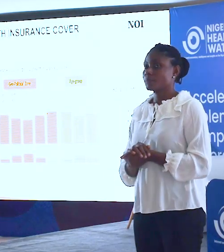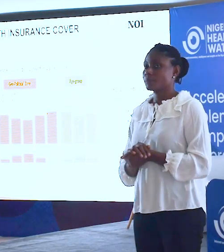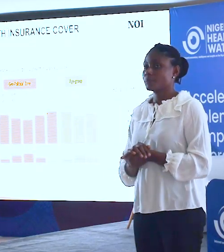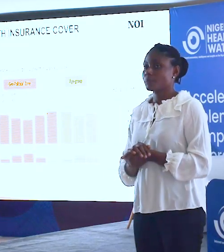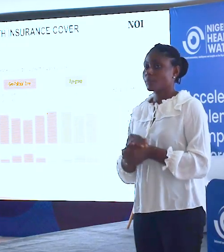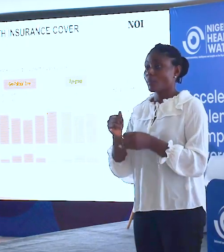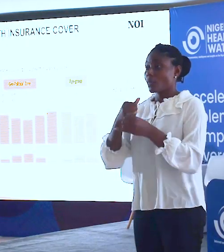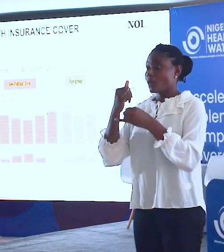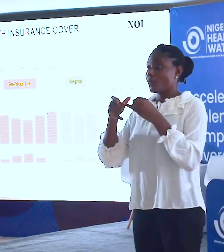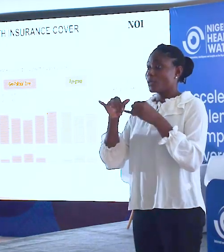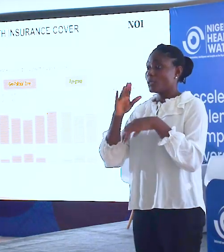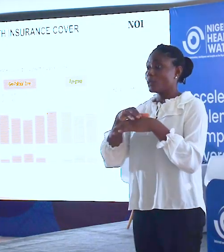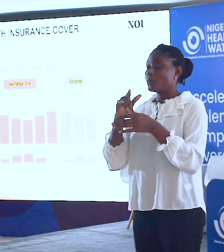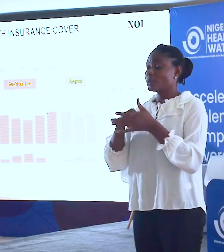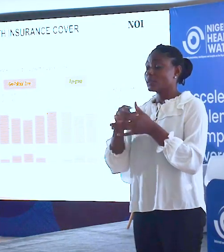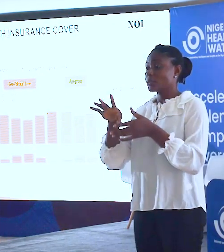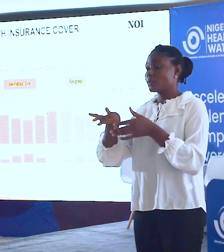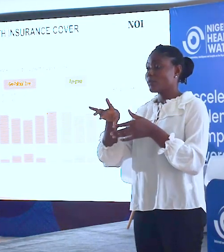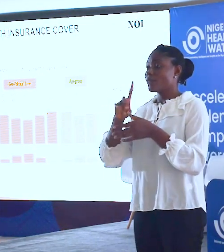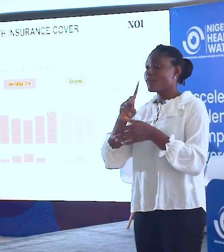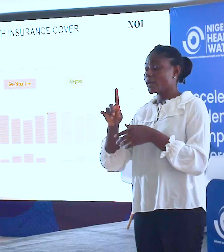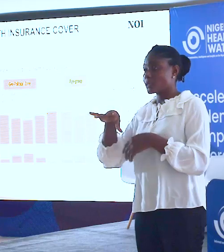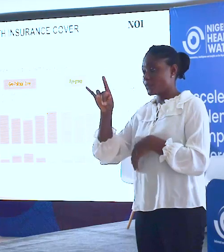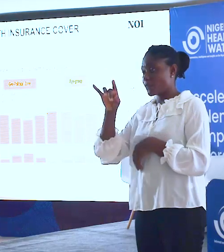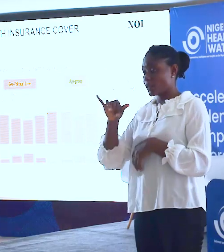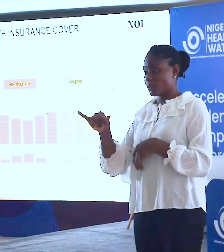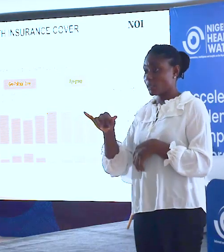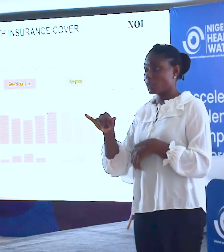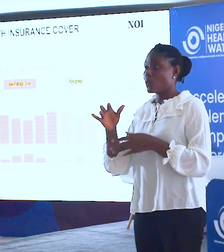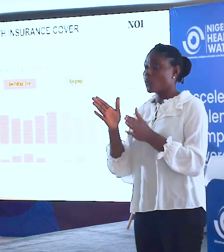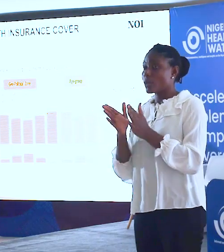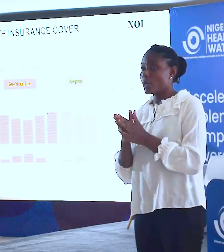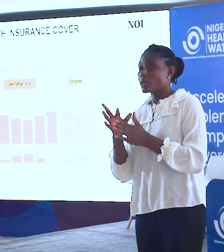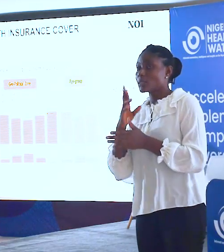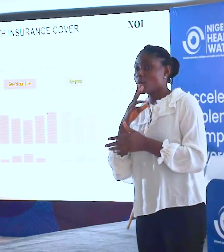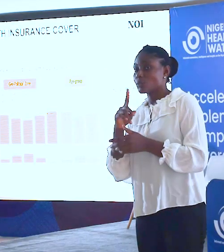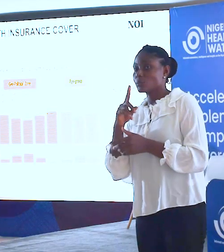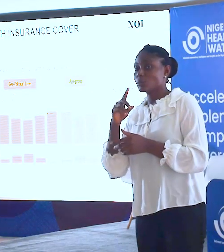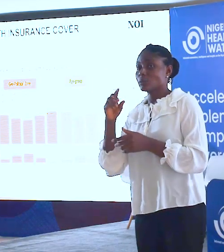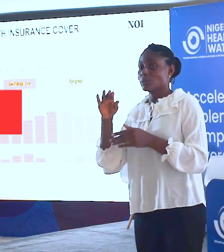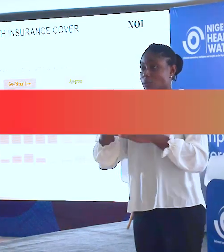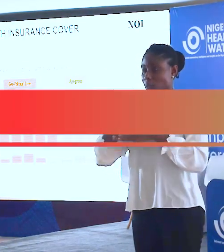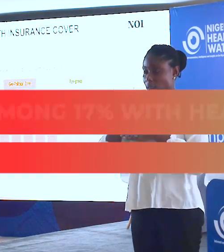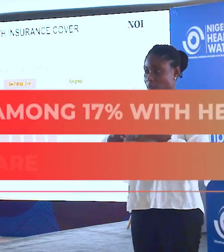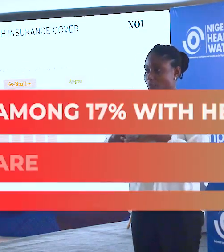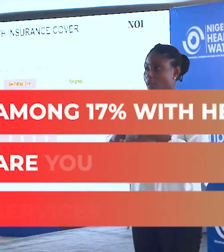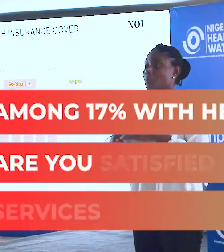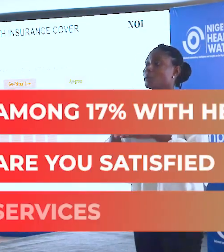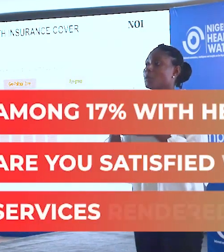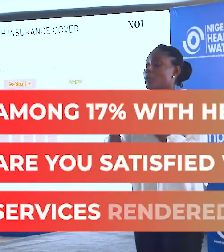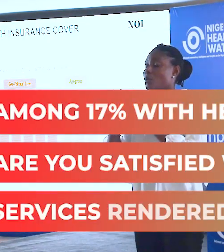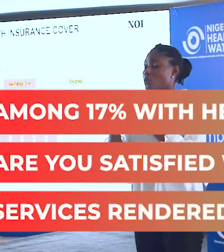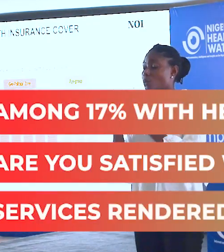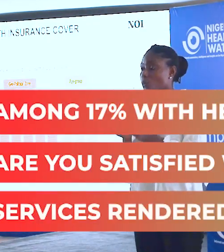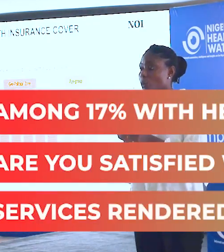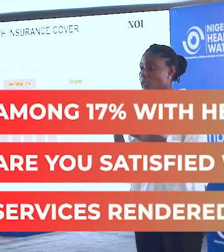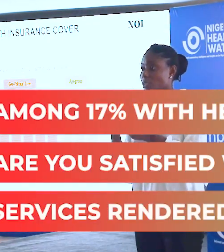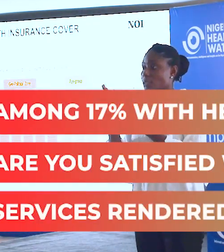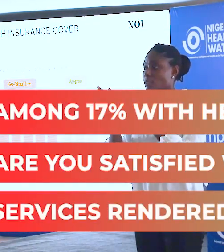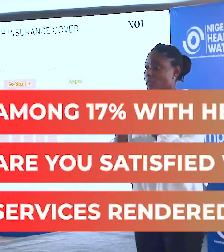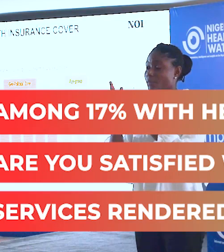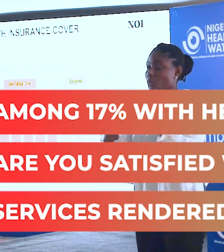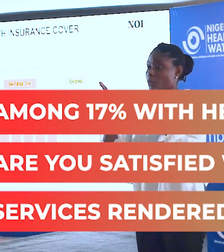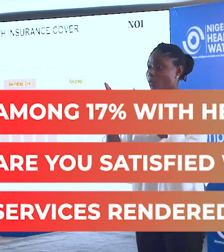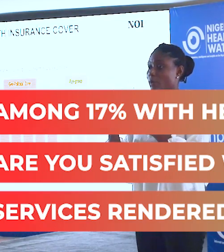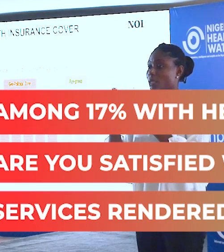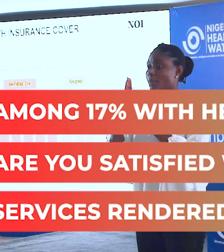And finally, on this whole fact finding, we did ask, are you satisfied, the 17% that do have health insurance, are you satisfied with the service